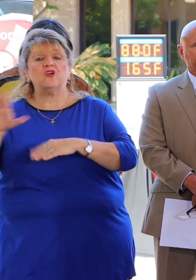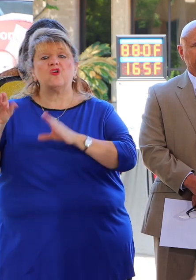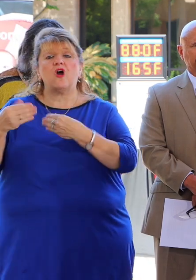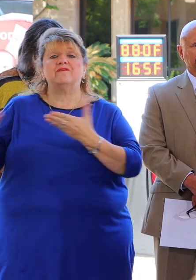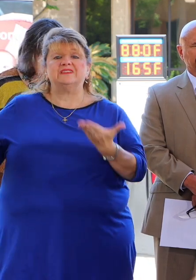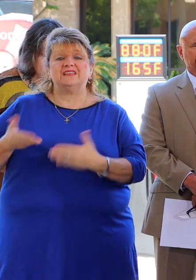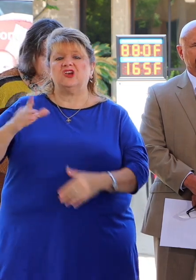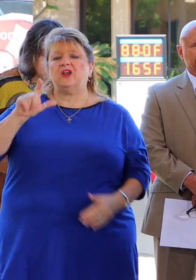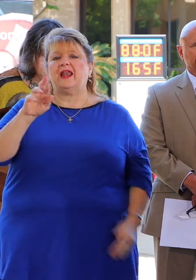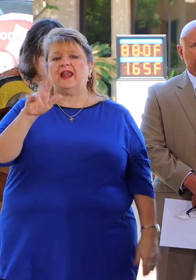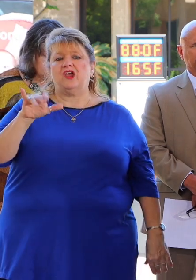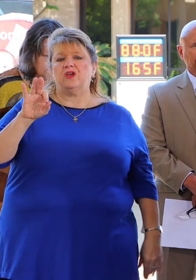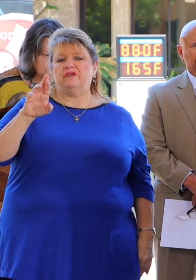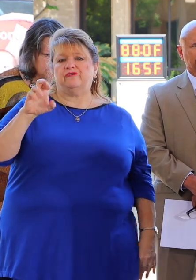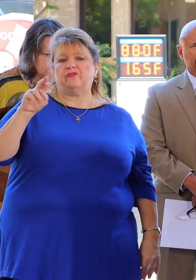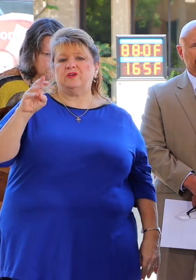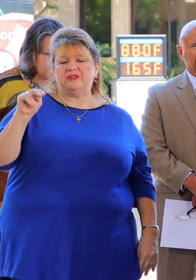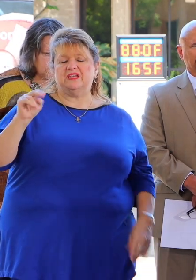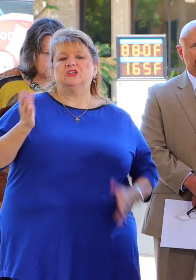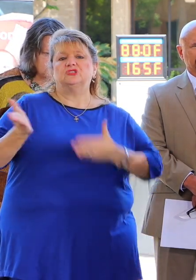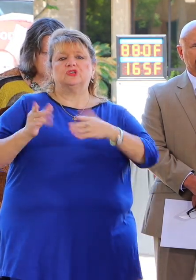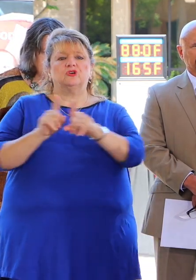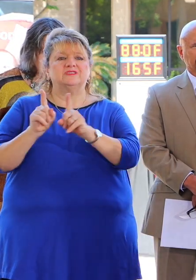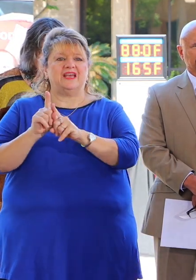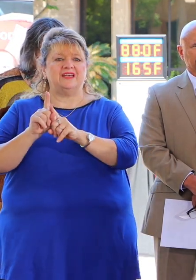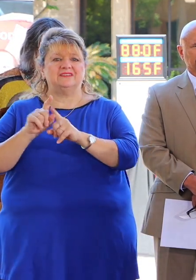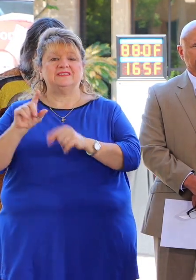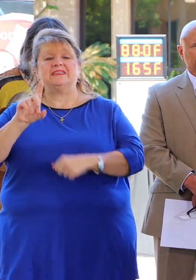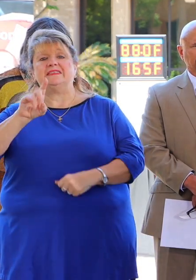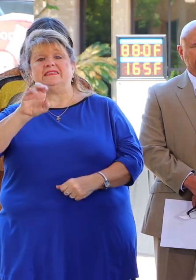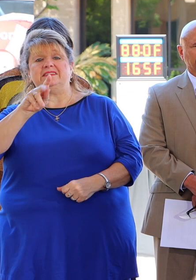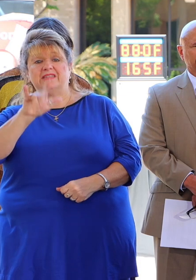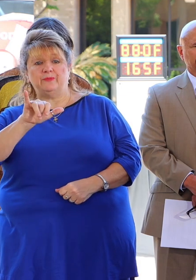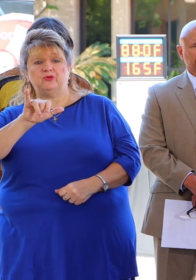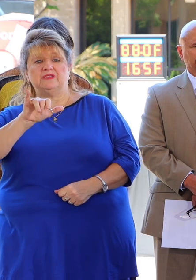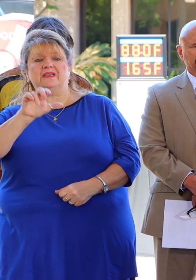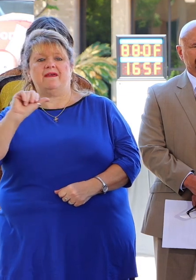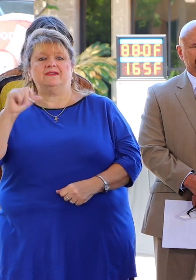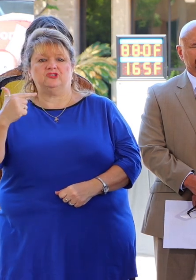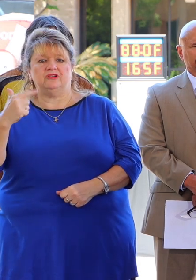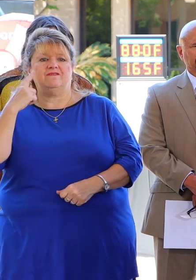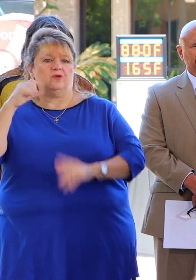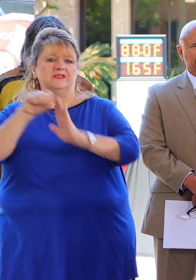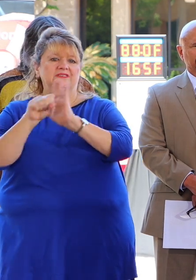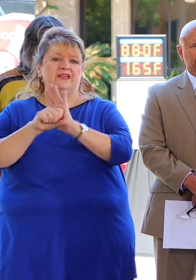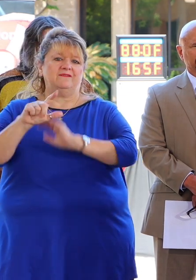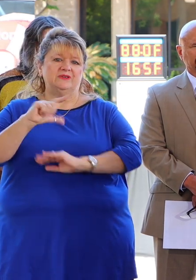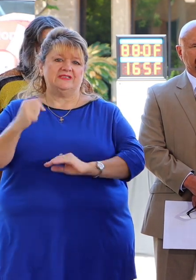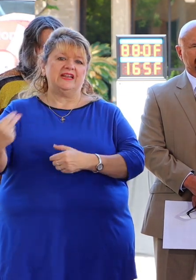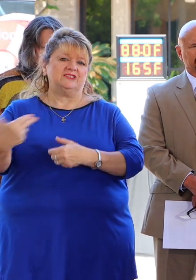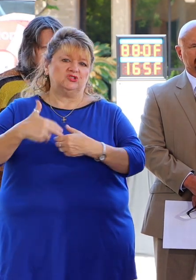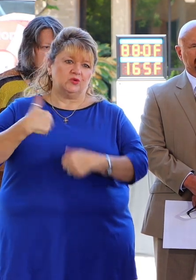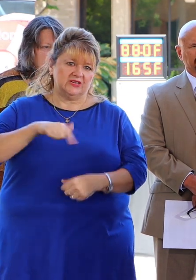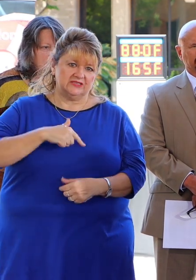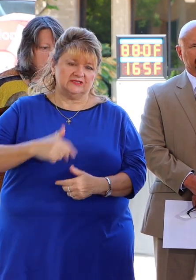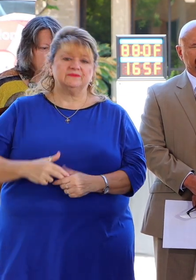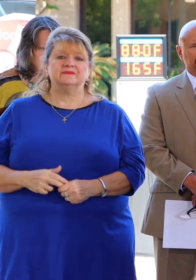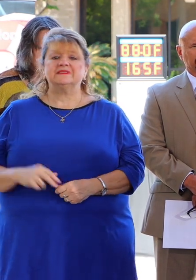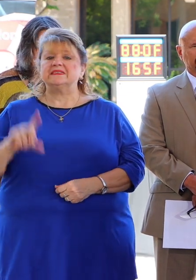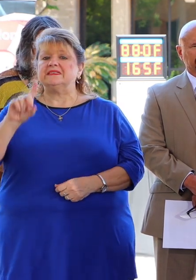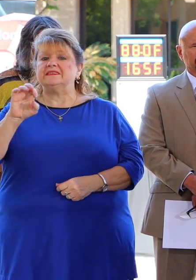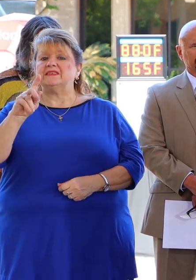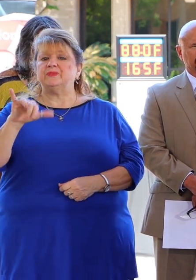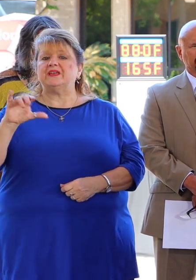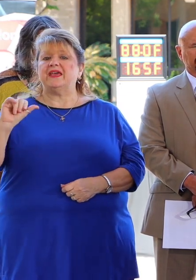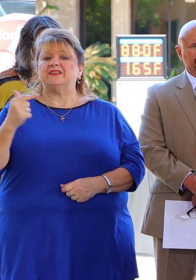Larry Freeman, who currently serves as Deputy Attorney General for the state of Louisiana, is joining us. Deputy